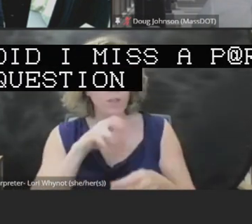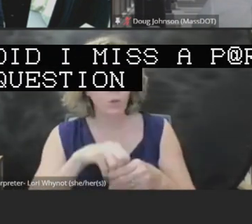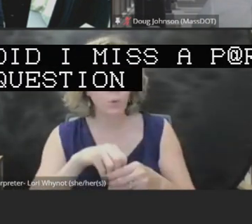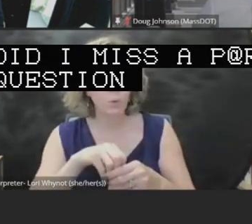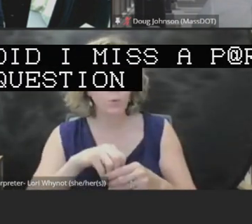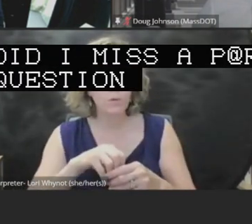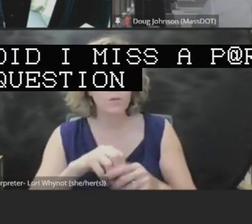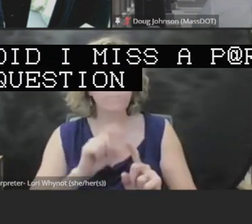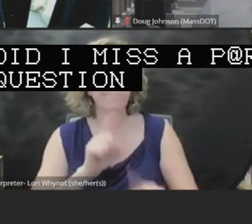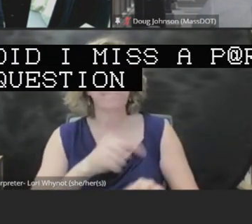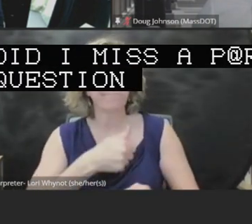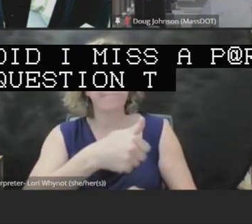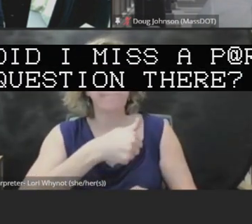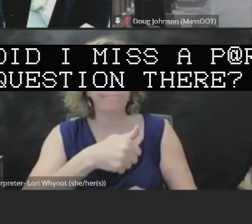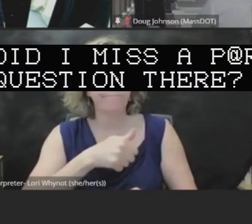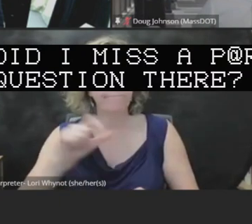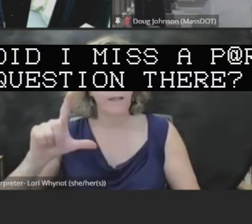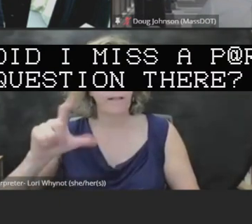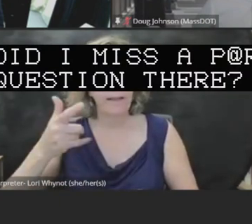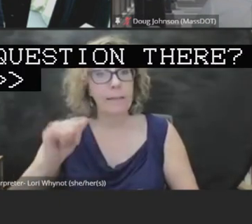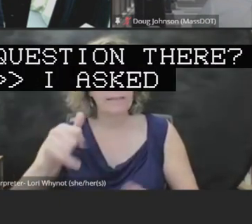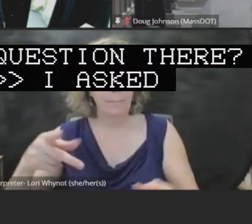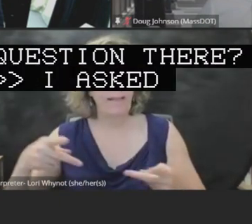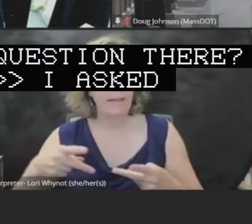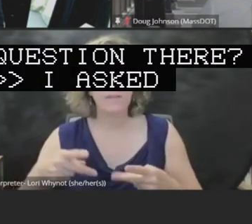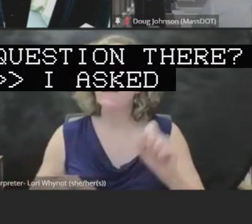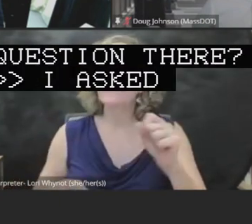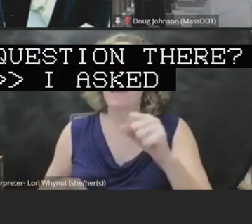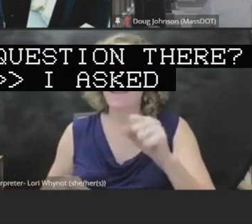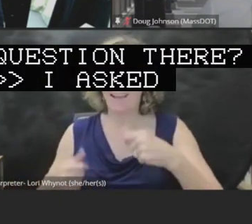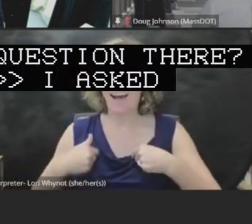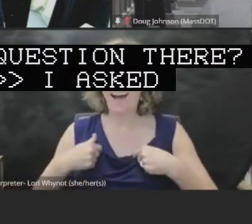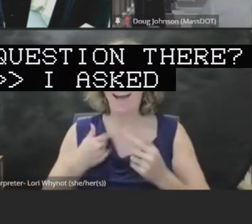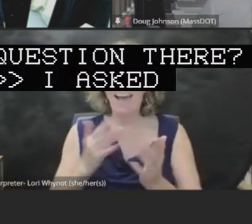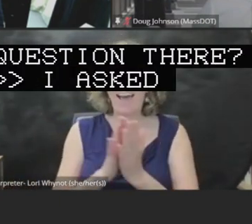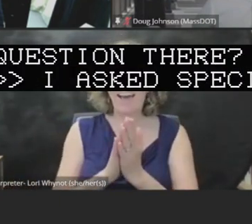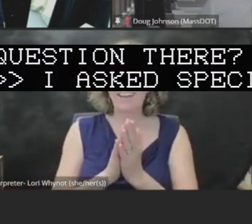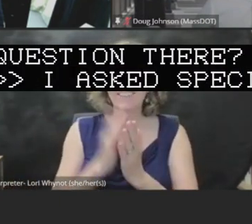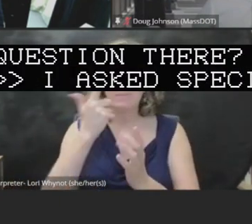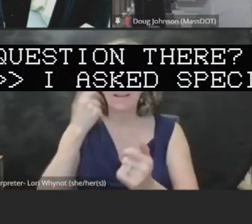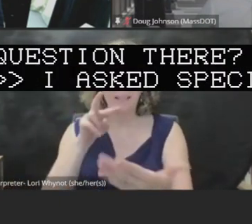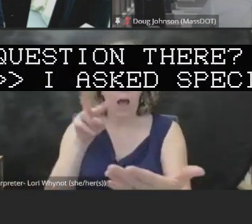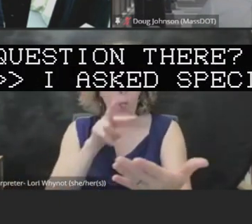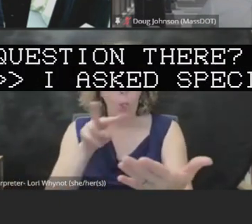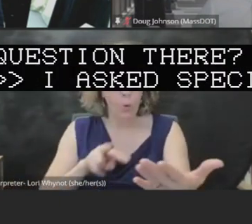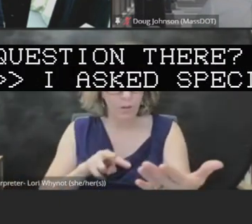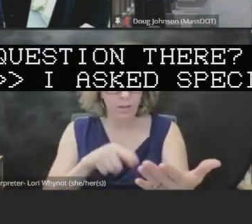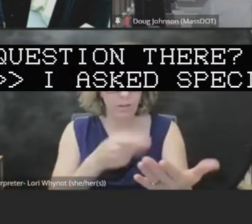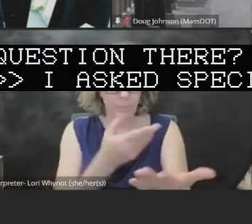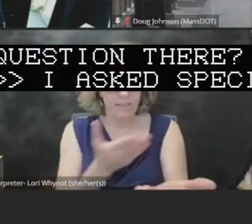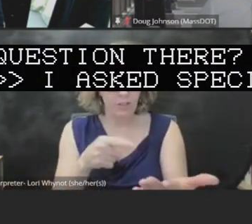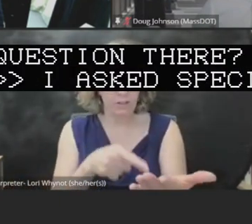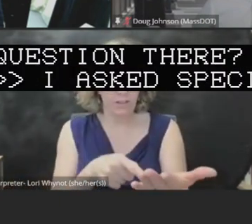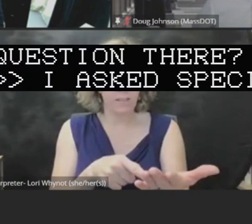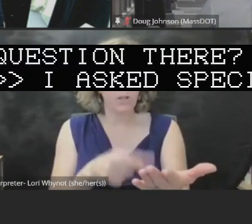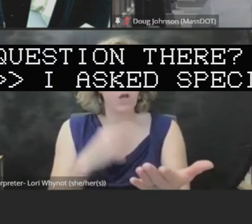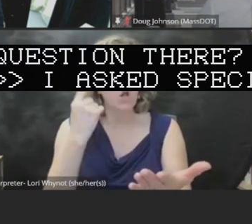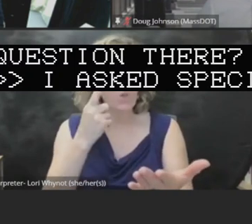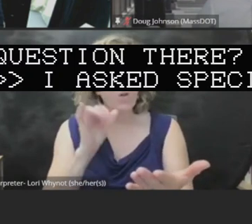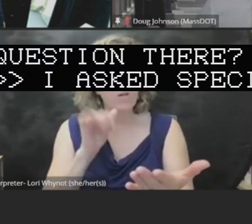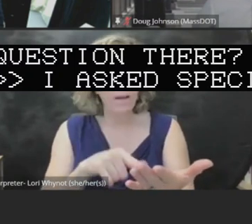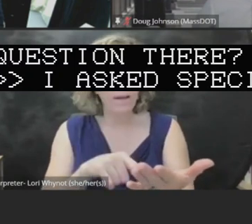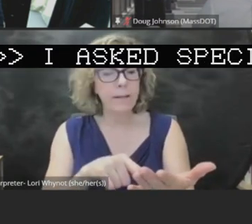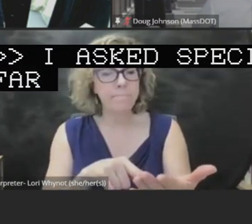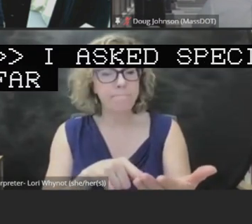Yeah, I asked specifically, because from what I was able to discern from the materials so far, it still looked like